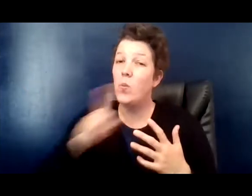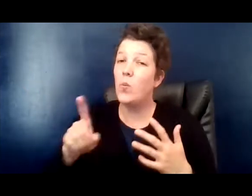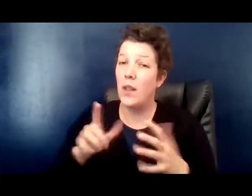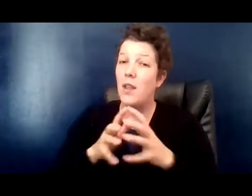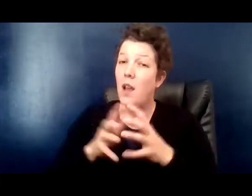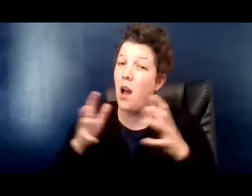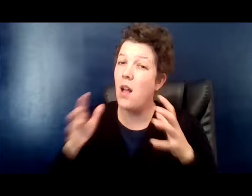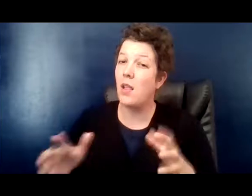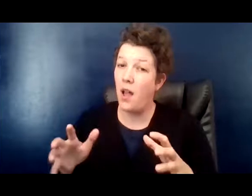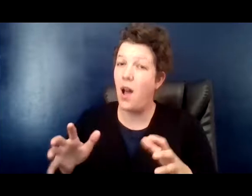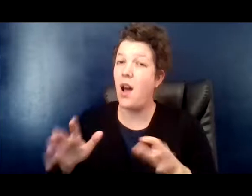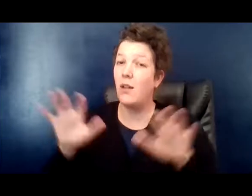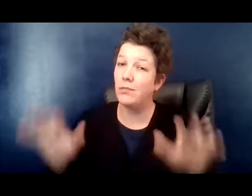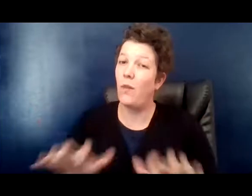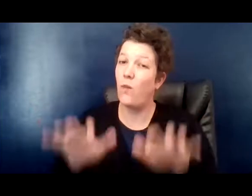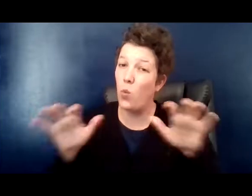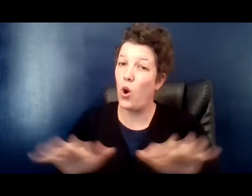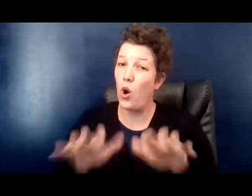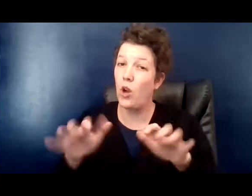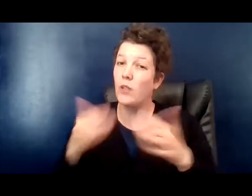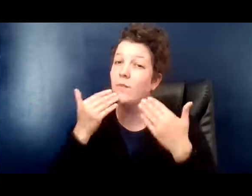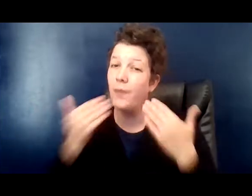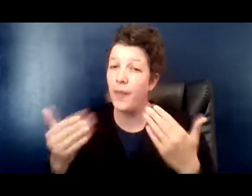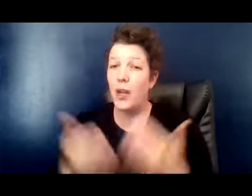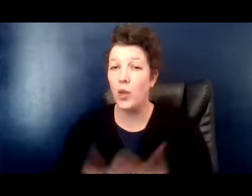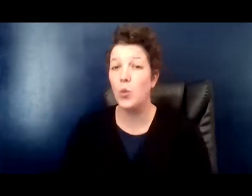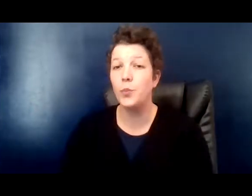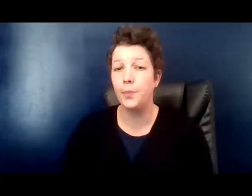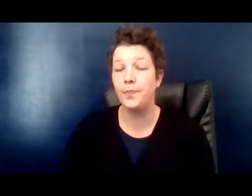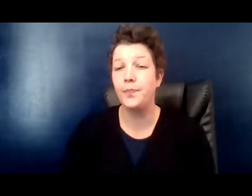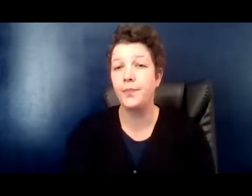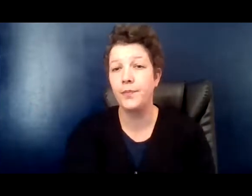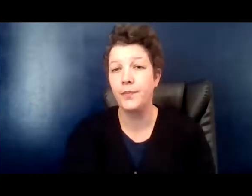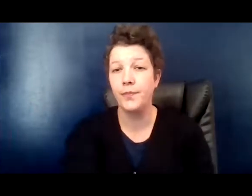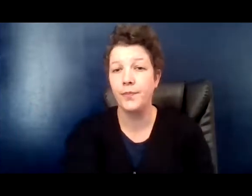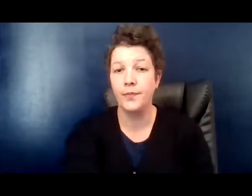it on the line to try to bring normalcy back to our communities. Thank you. Thank you, Mayor.